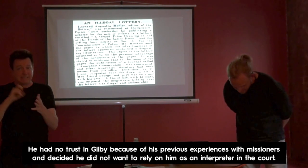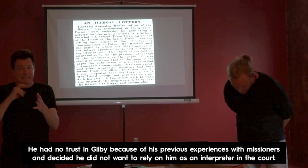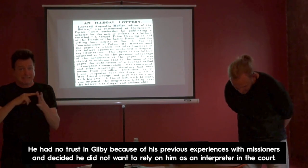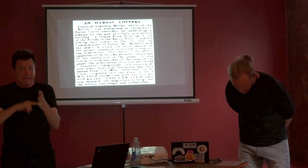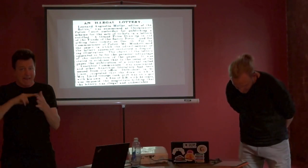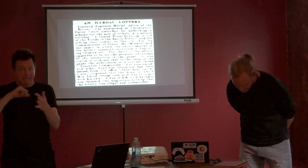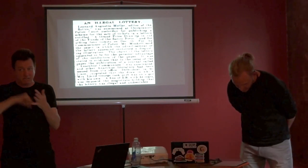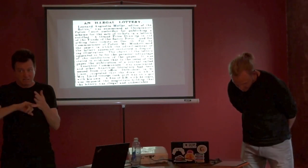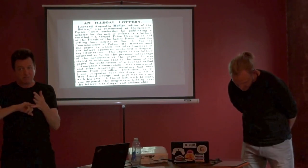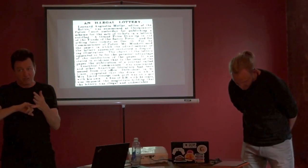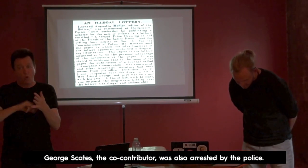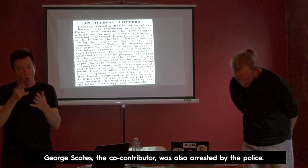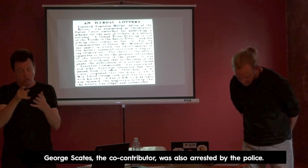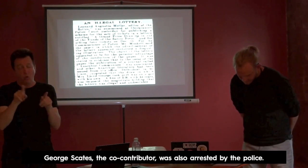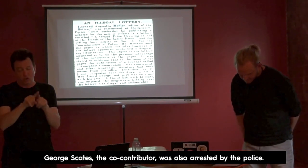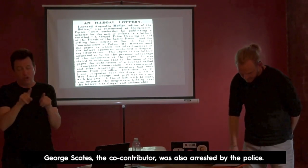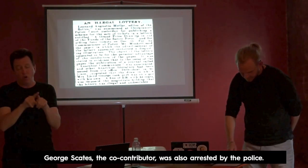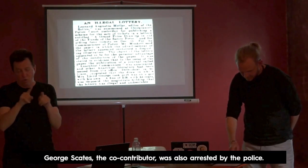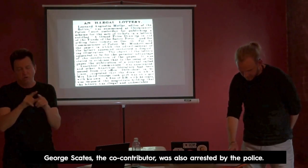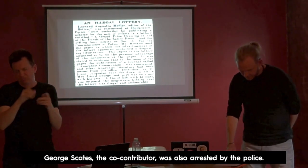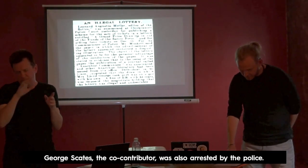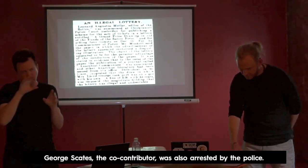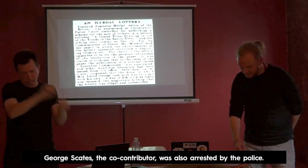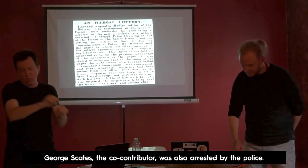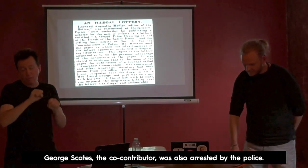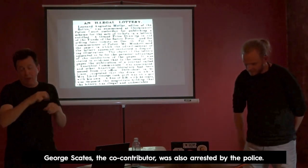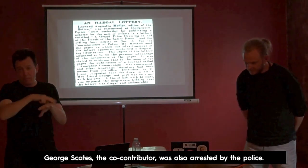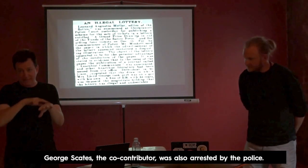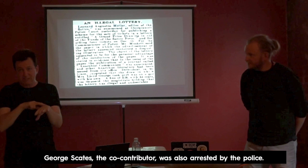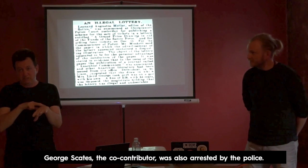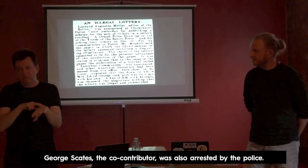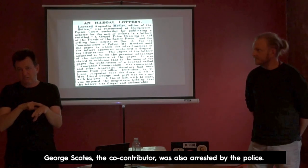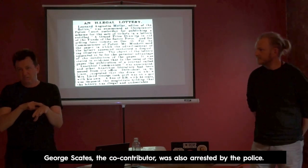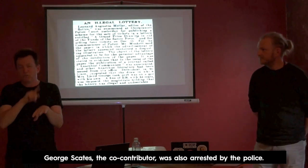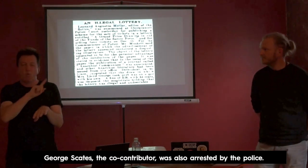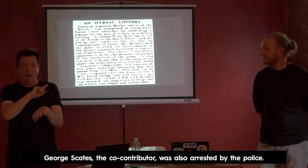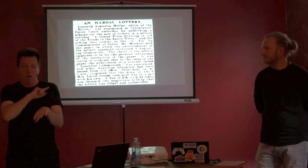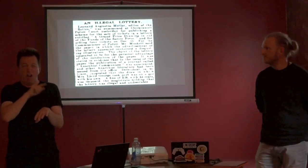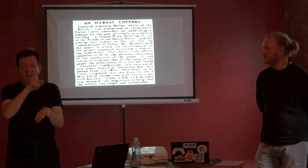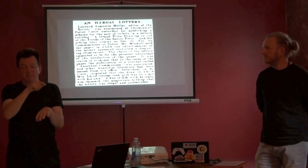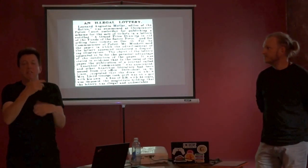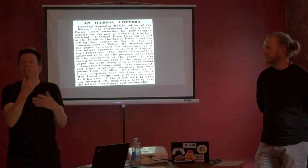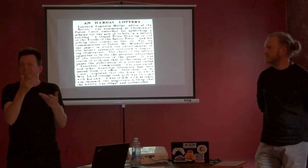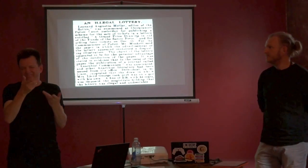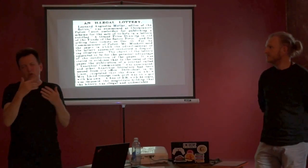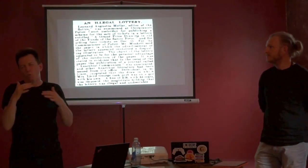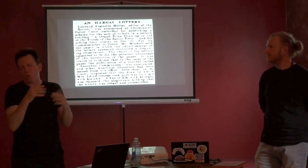court. George Skates, the co-contributor, was also arrested by the police.